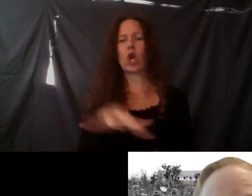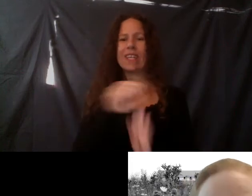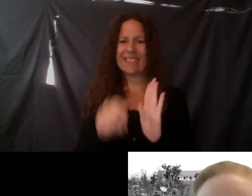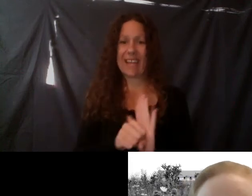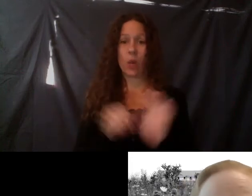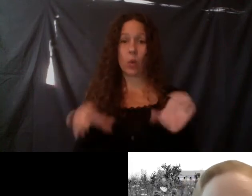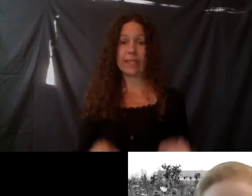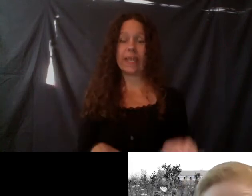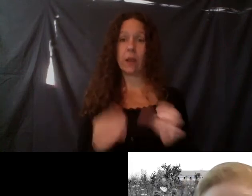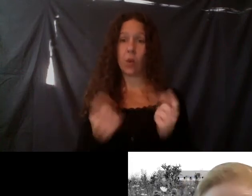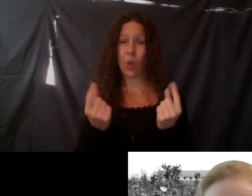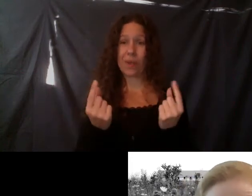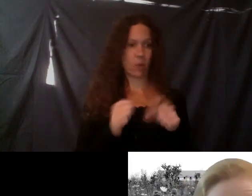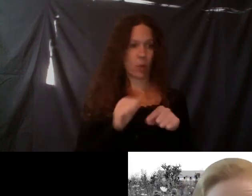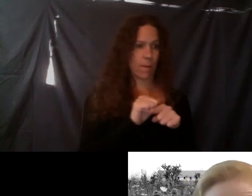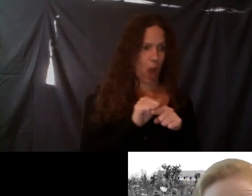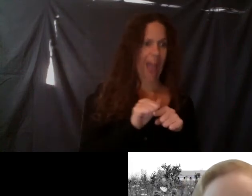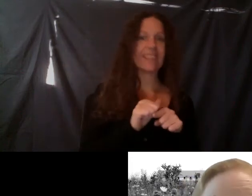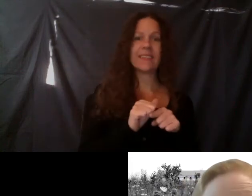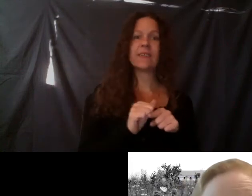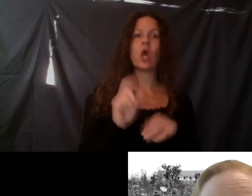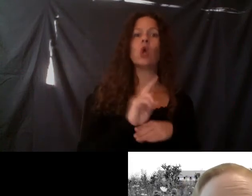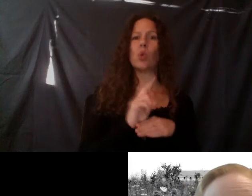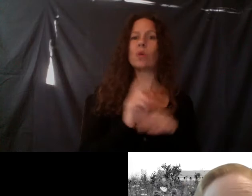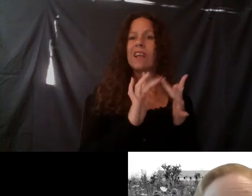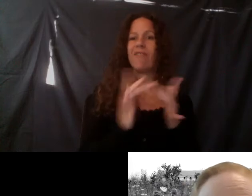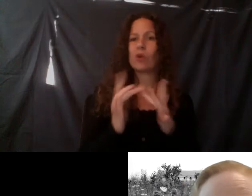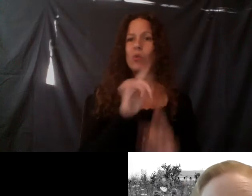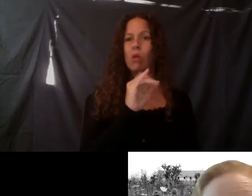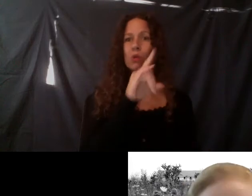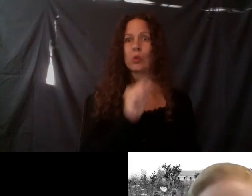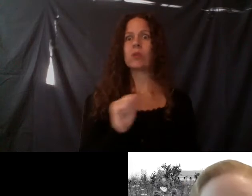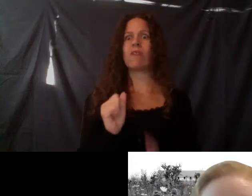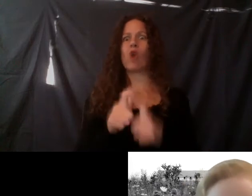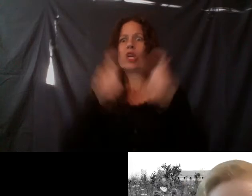practice both mobilizing and using virtual tools at a really big scale. And those